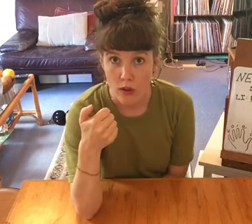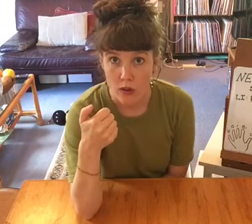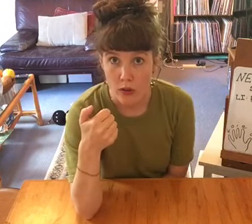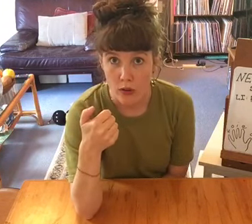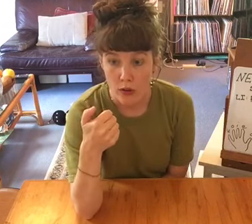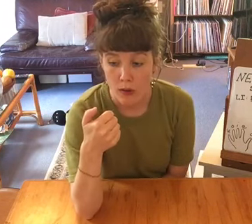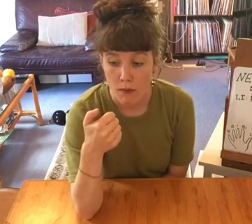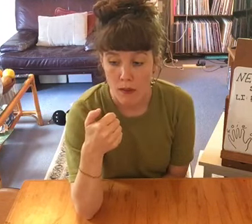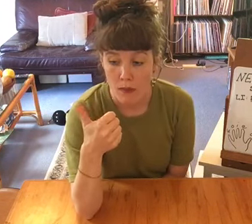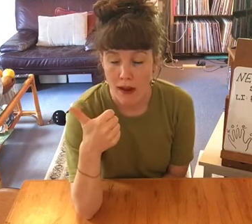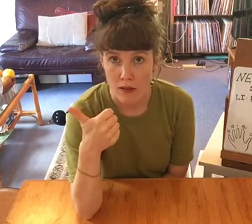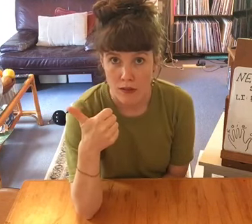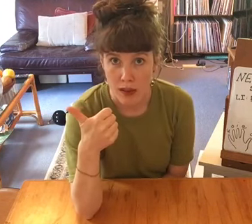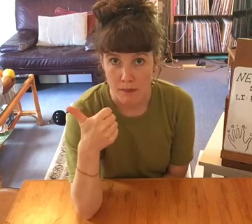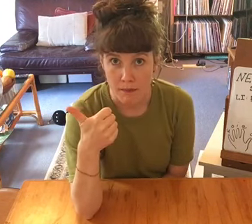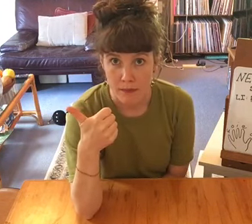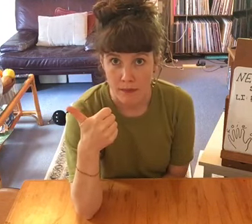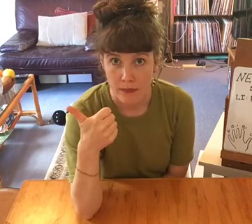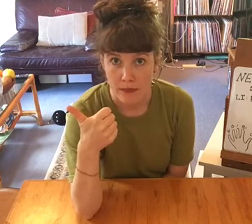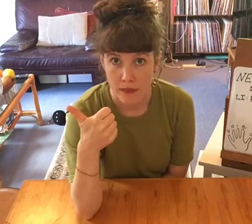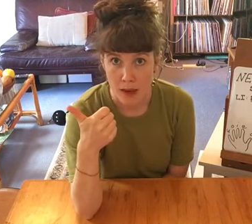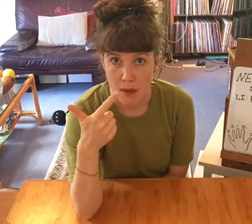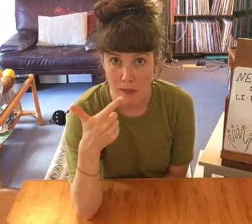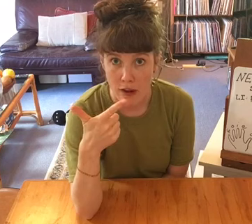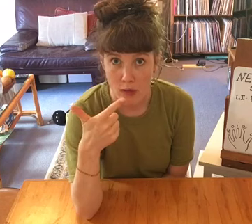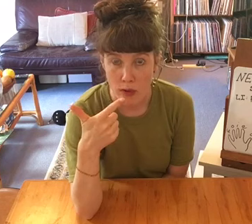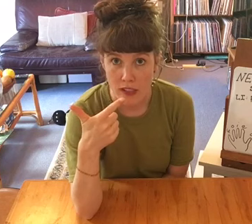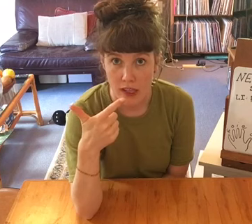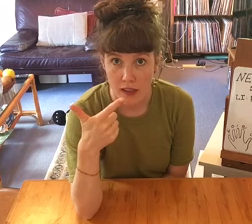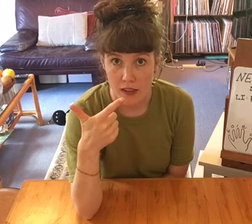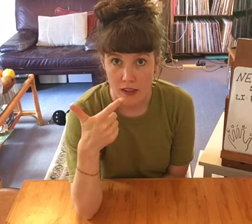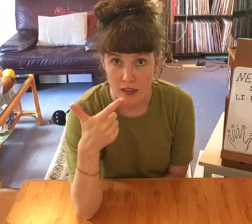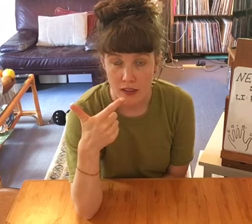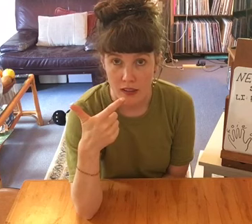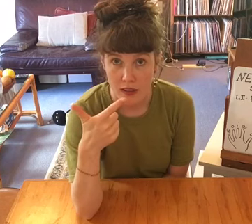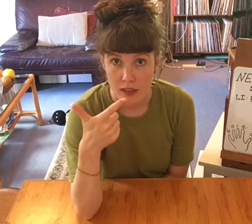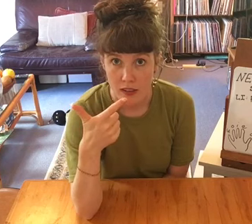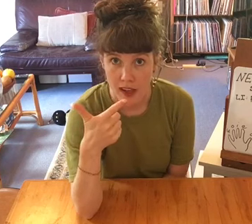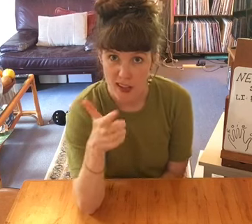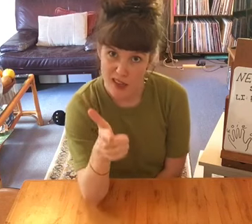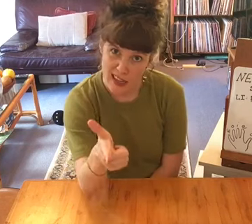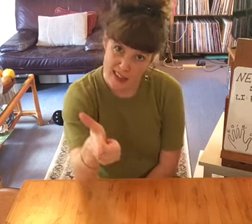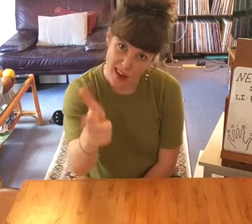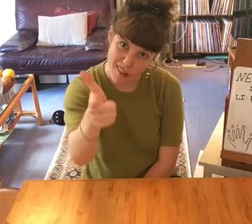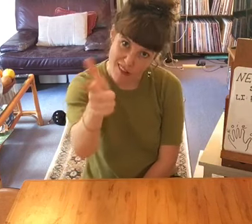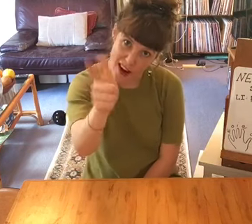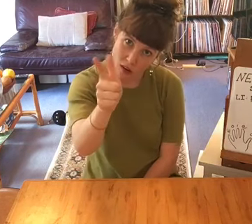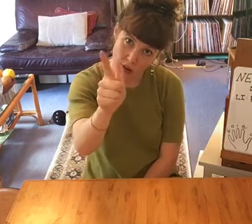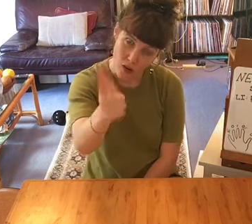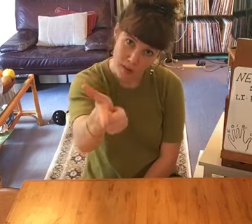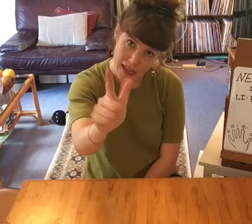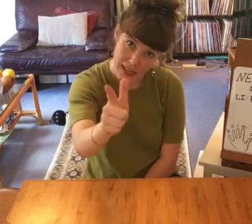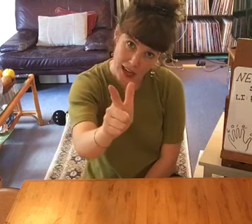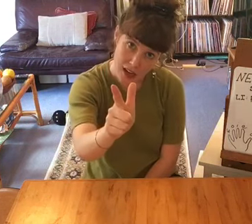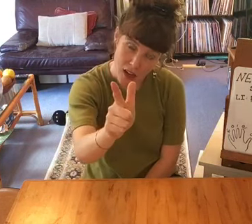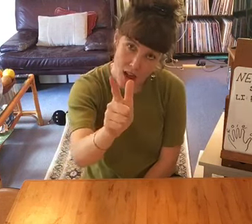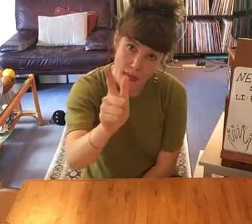to pop out your thumb and pop out your pointer. Okay, so it's like you're saying right on, or you're making a gun. The